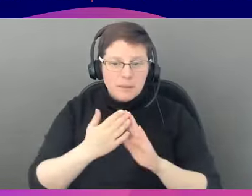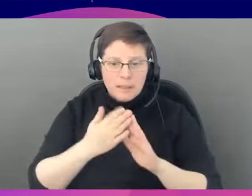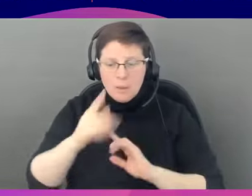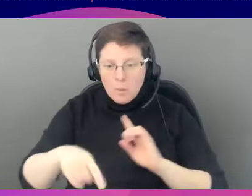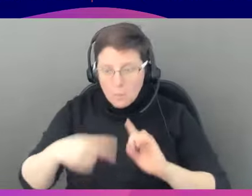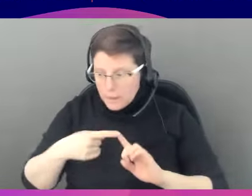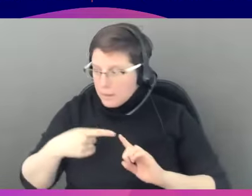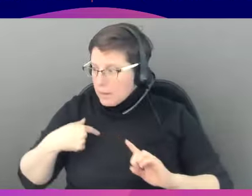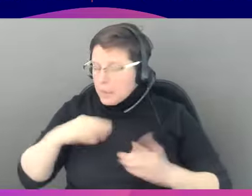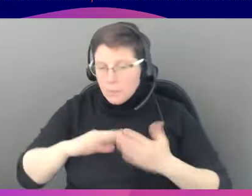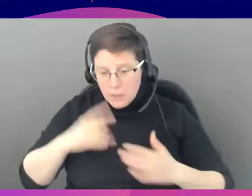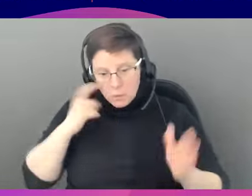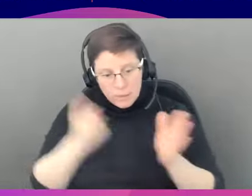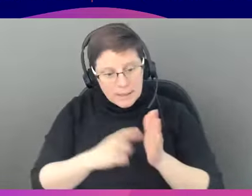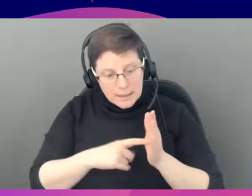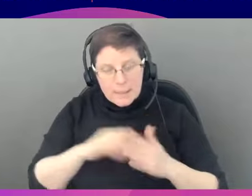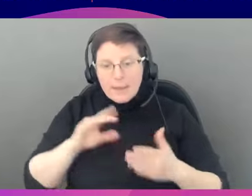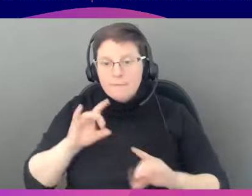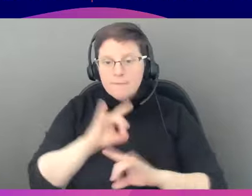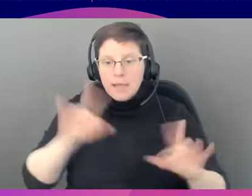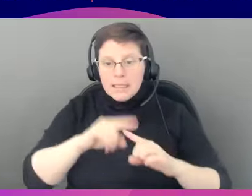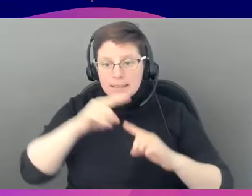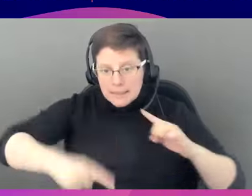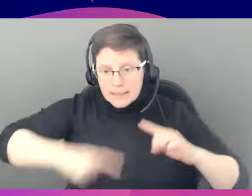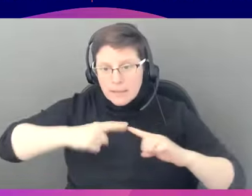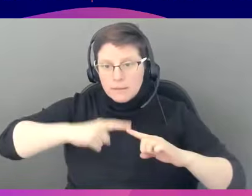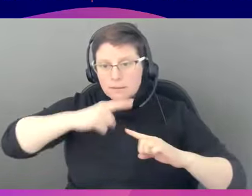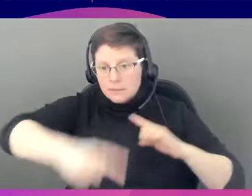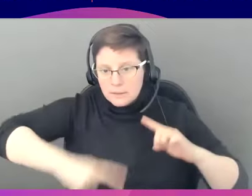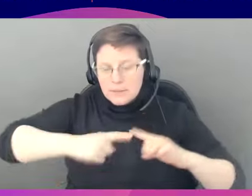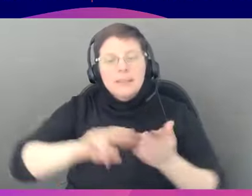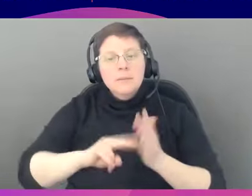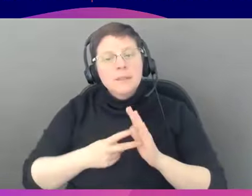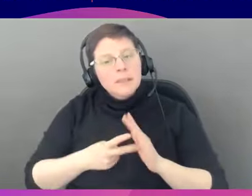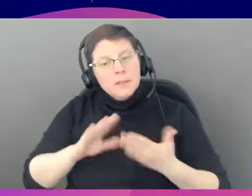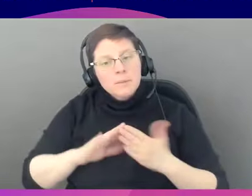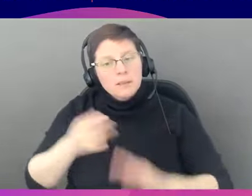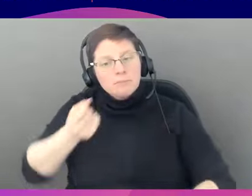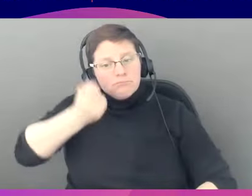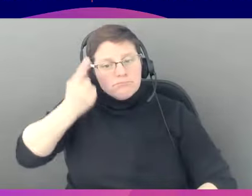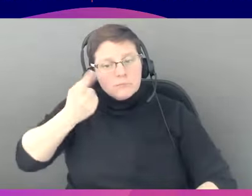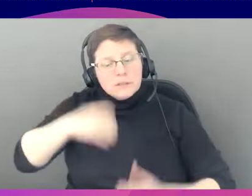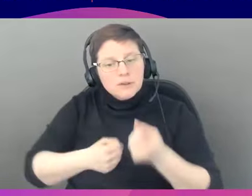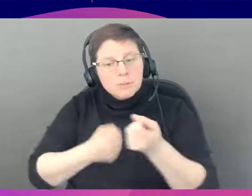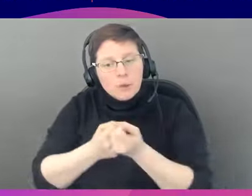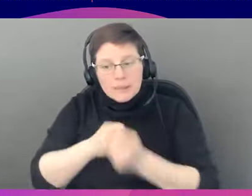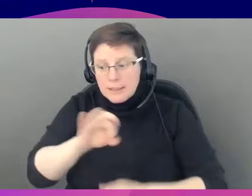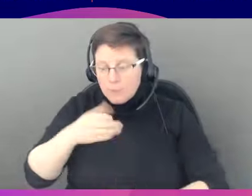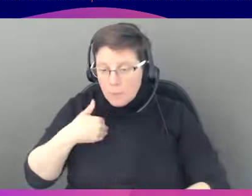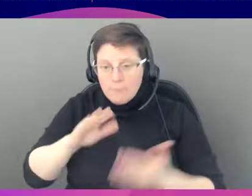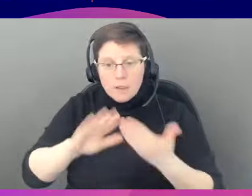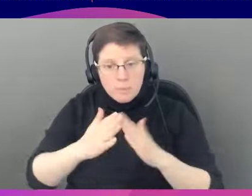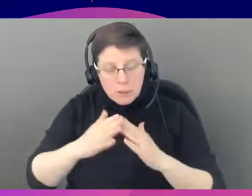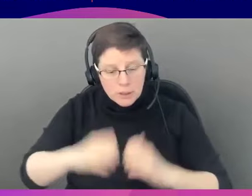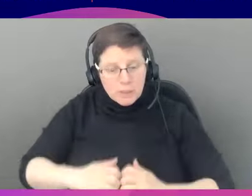of violence and very aware of gender-based violence, so the community is supportive. Because when you build a community like that, when you're educating